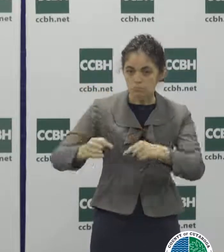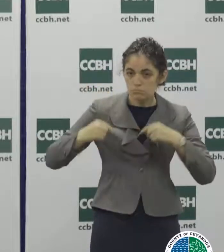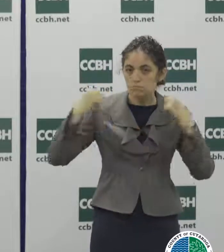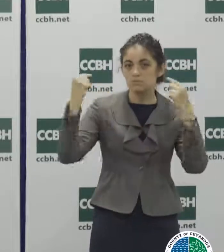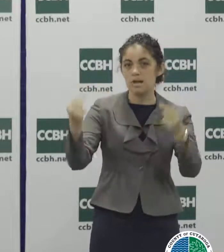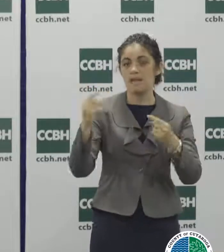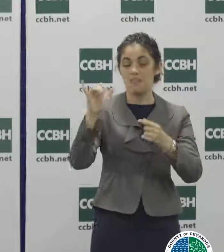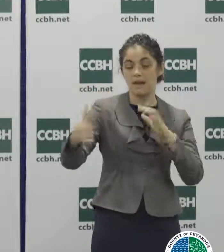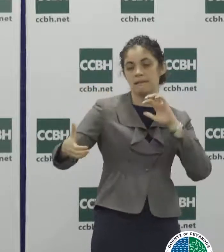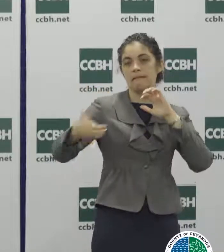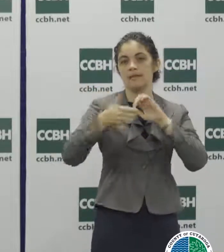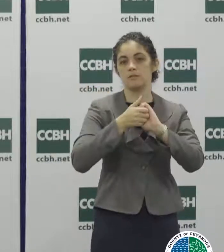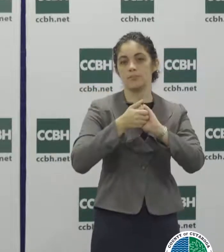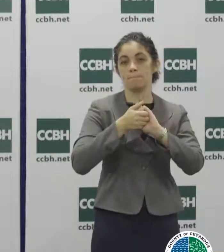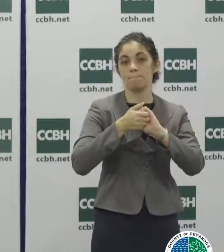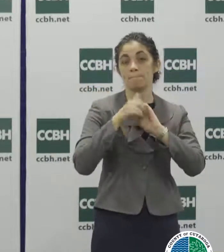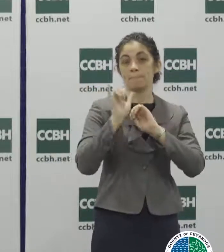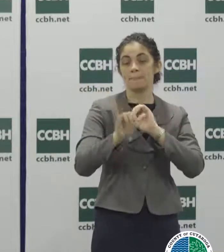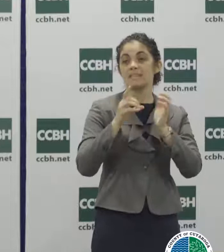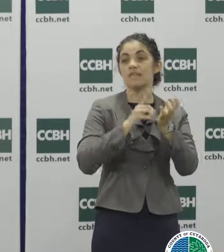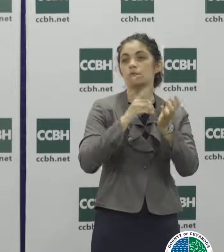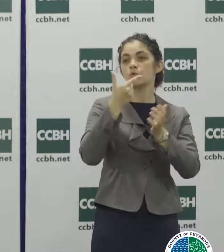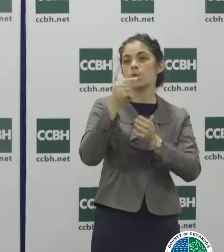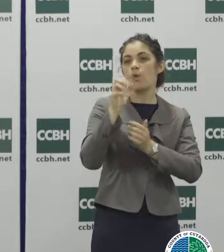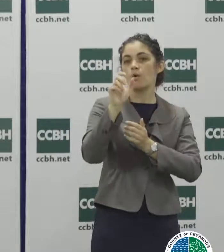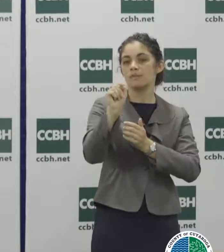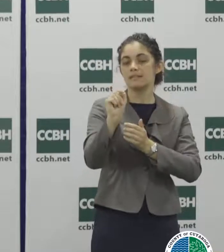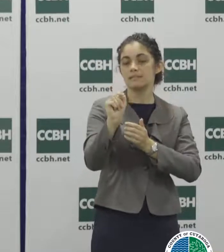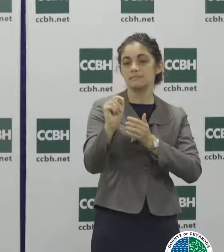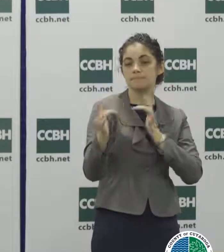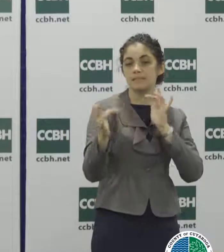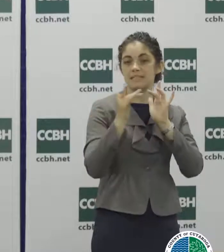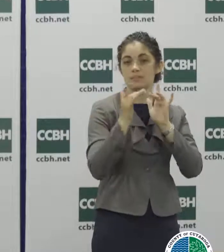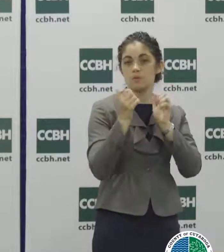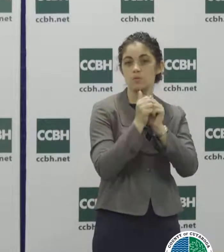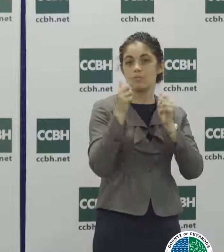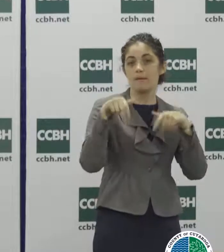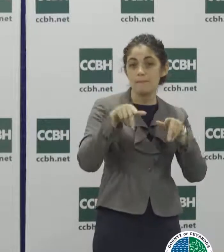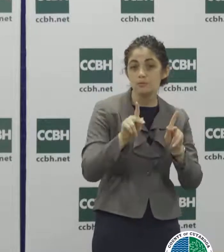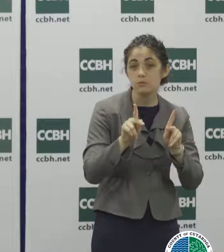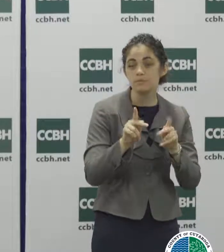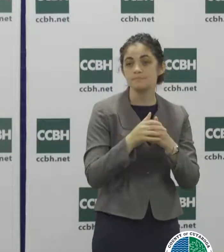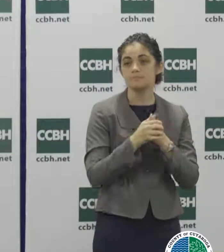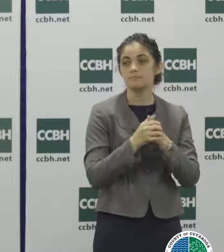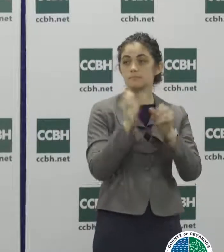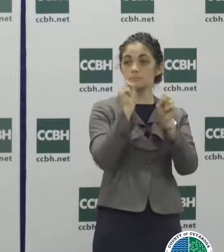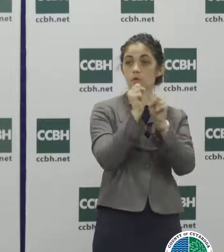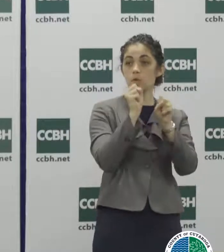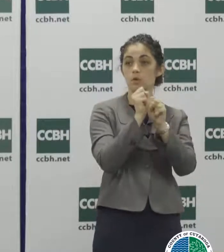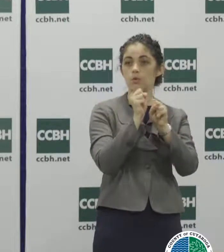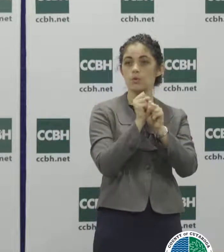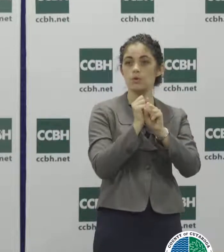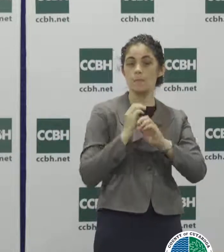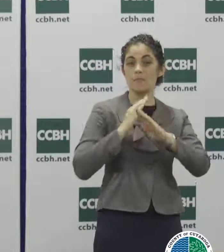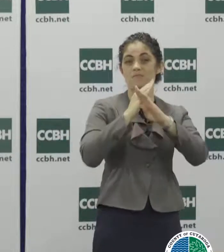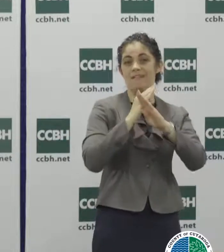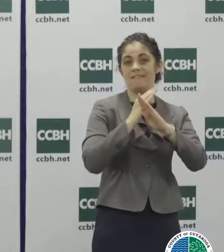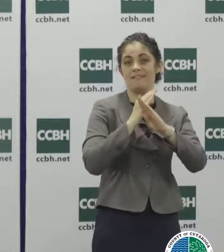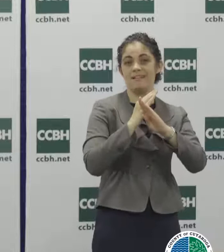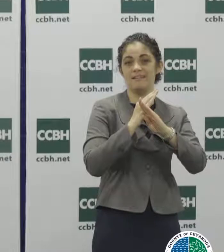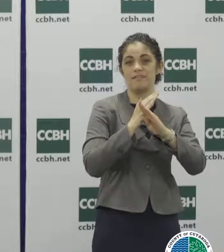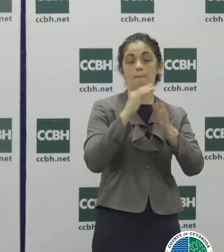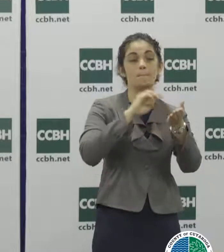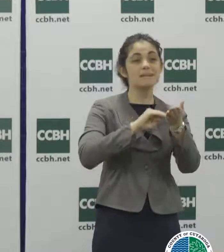that relationship, Dr. Gullett cultivated with Dr. Stengi the opportunity to work with these preventive medicine